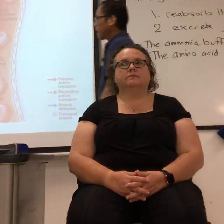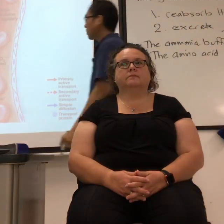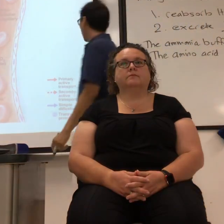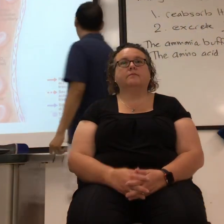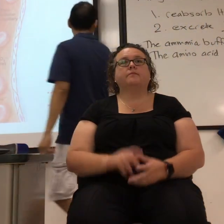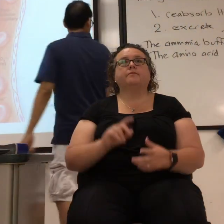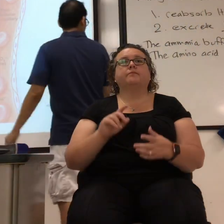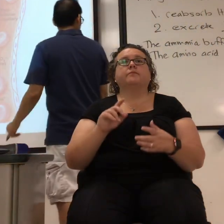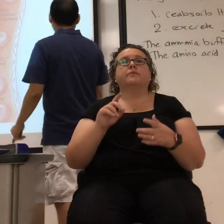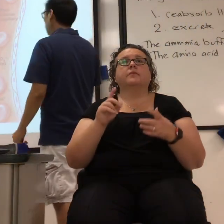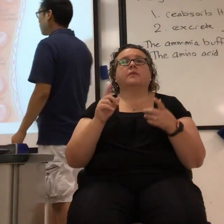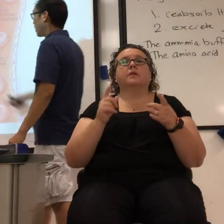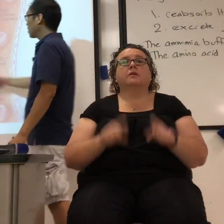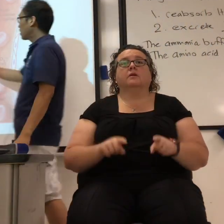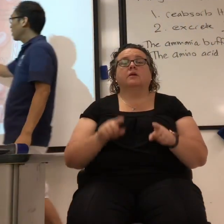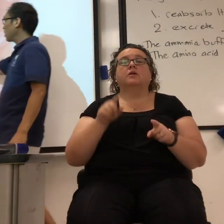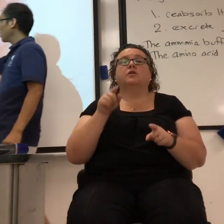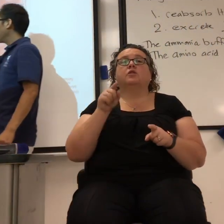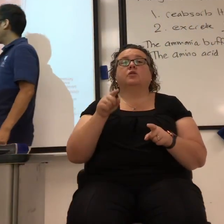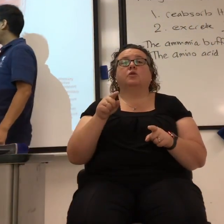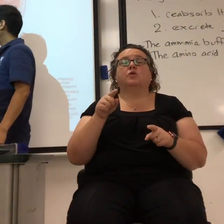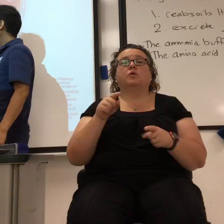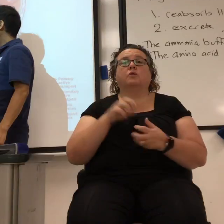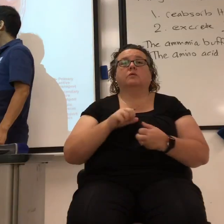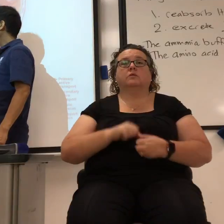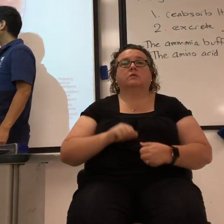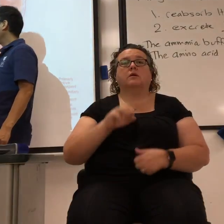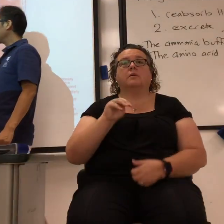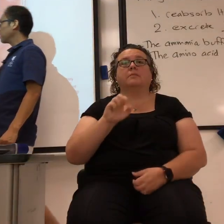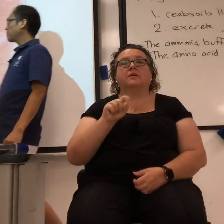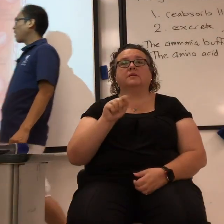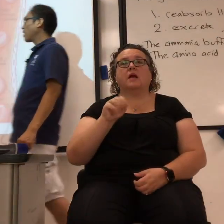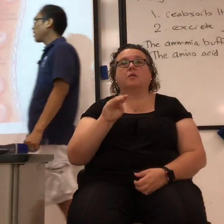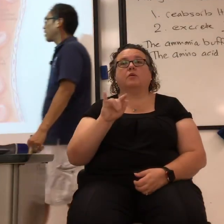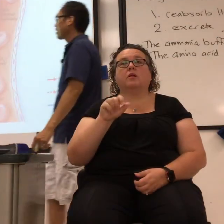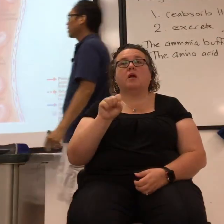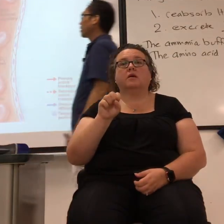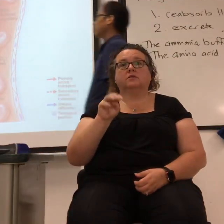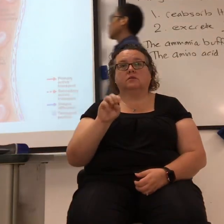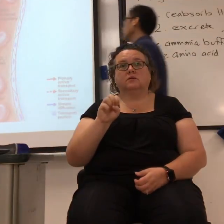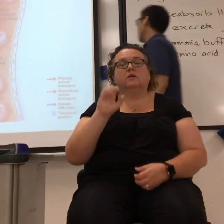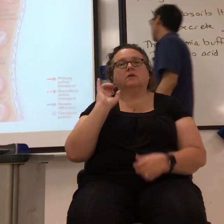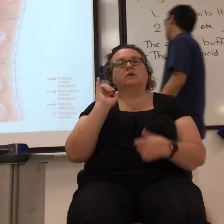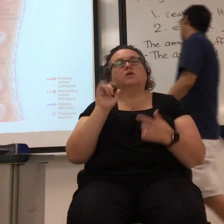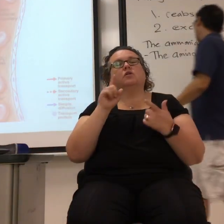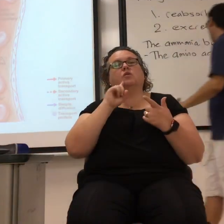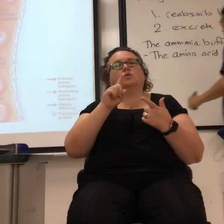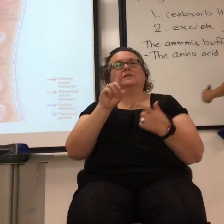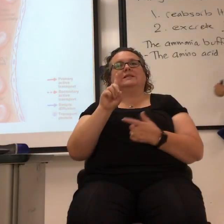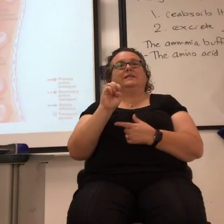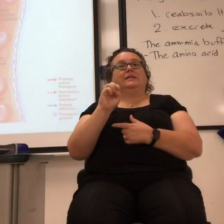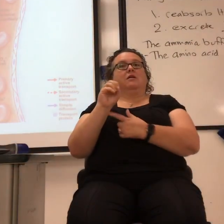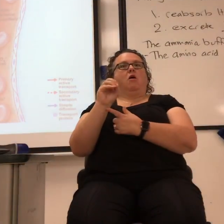When you metabolize glutamine, you deaminate, oxidify, acidify,